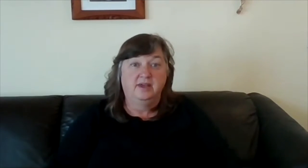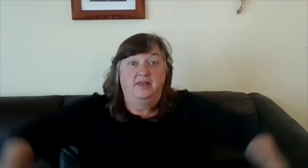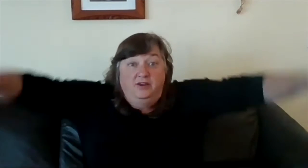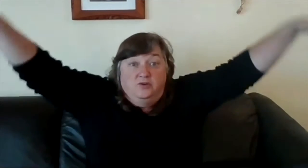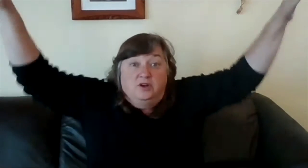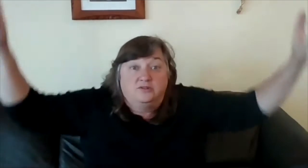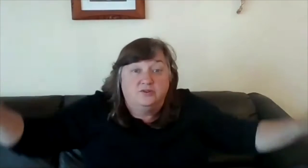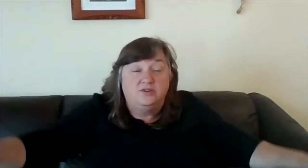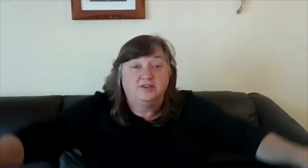And then you can also do this,